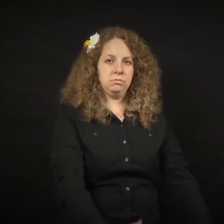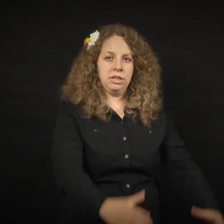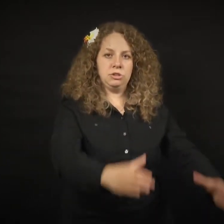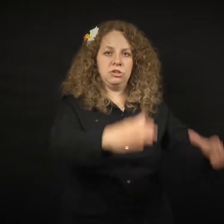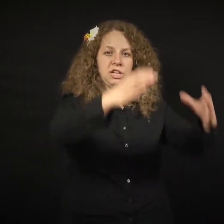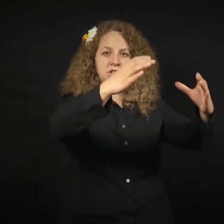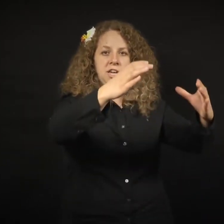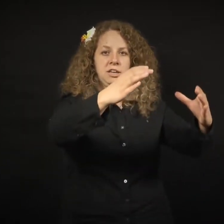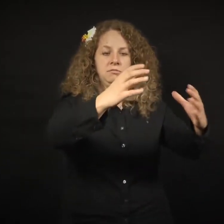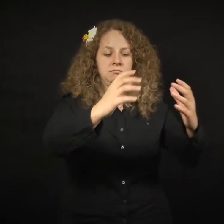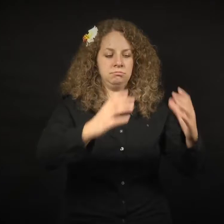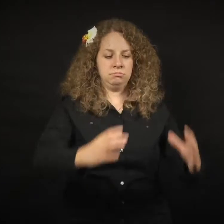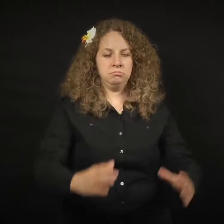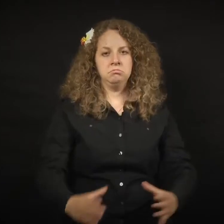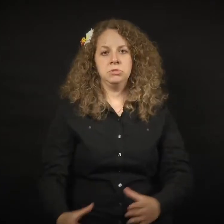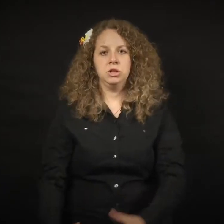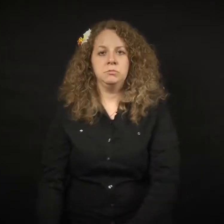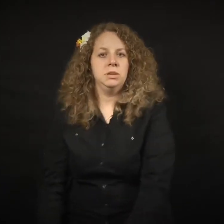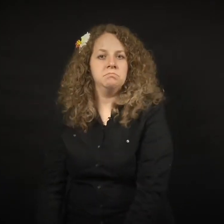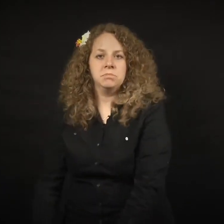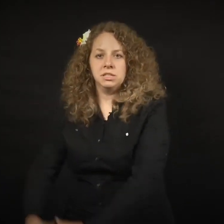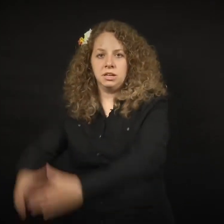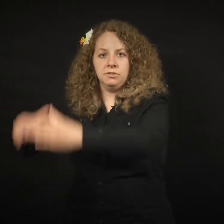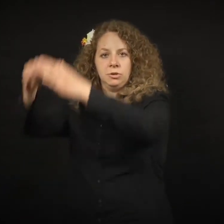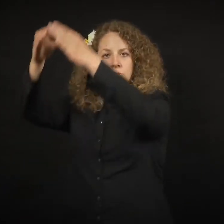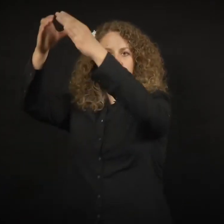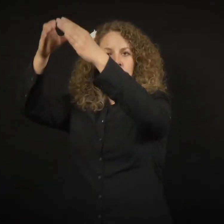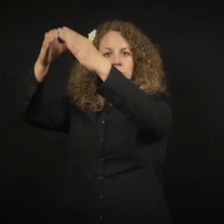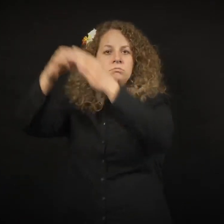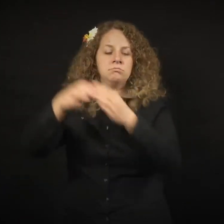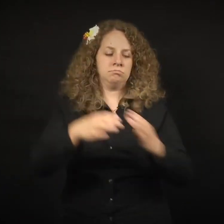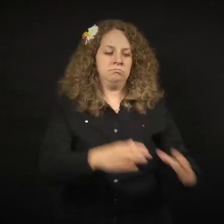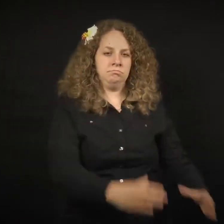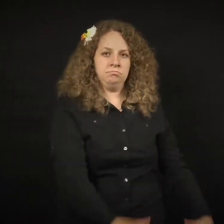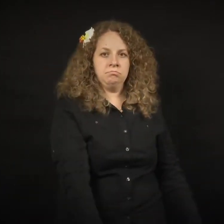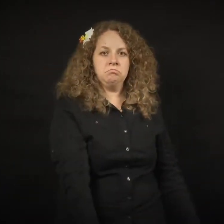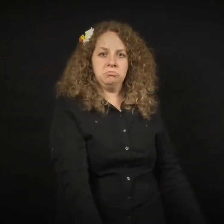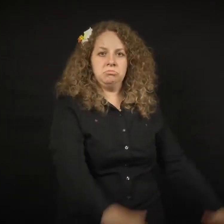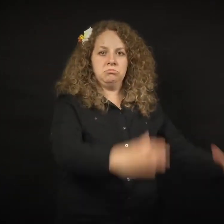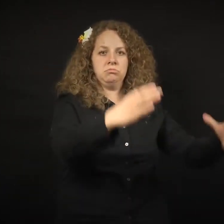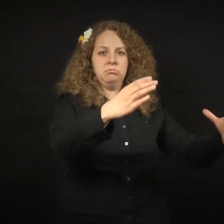like a trash can, could be a telephone pole.